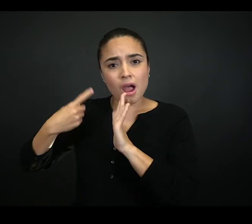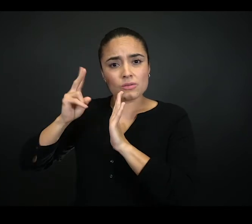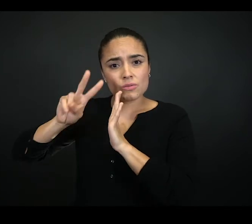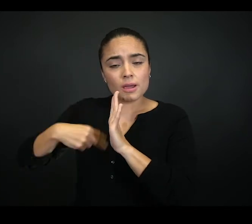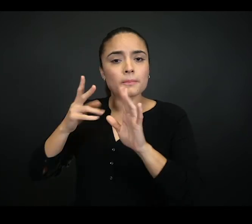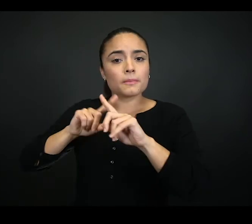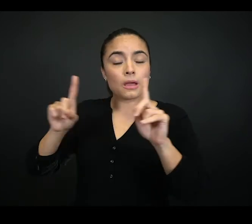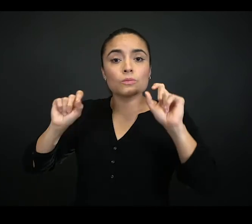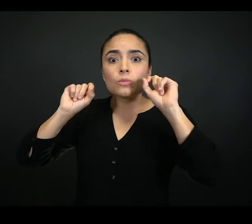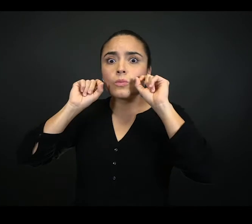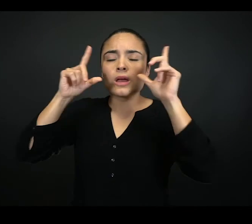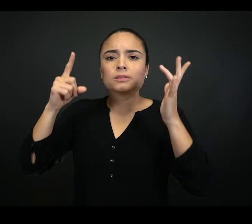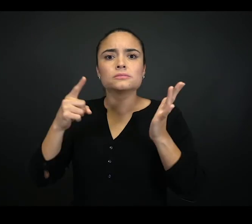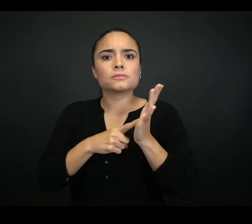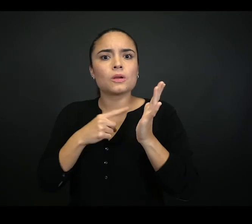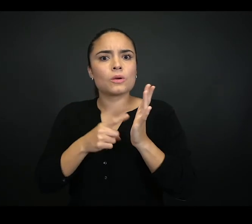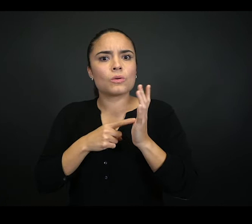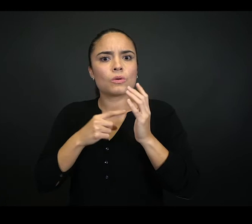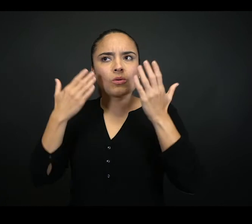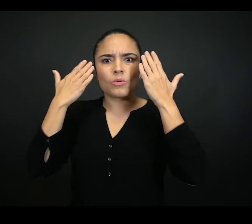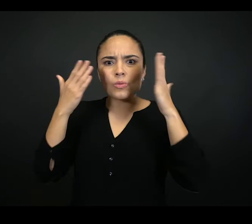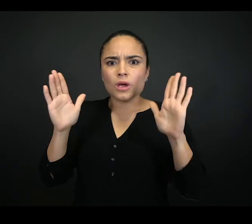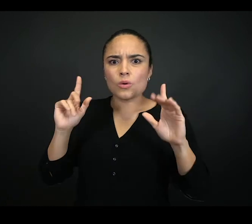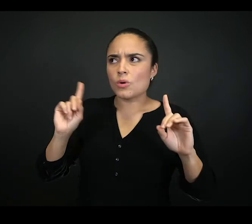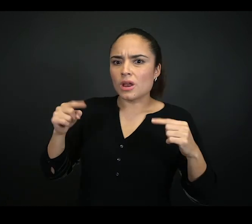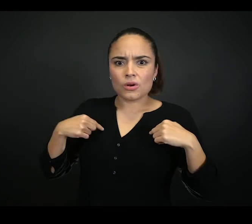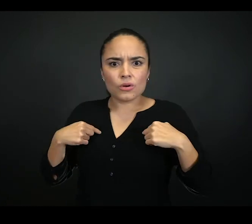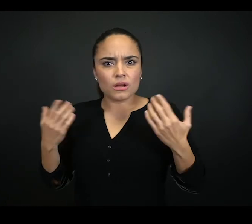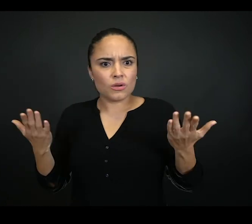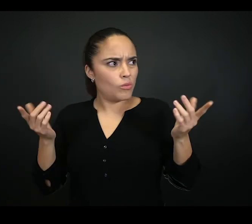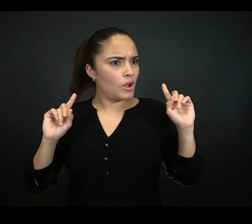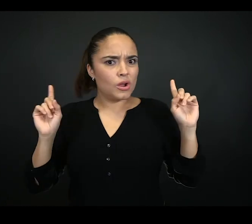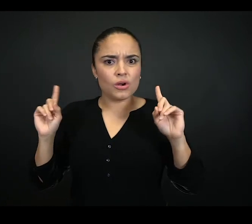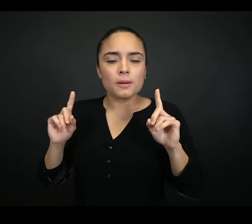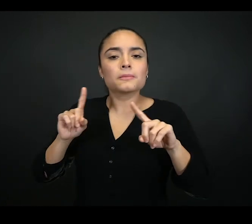It's really scary. So I think the drug checking is important, being